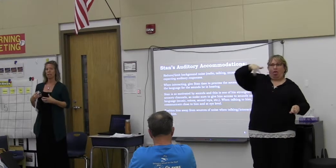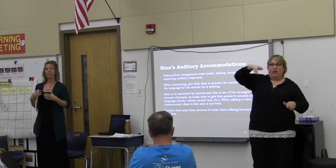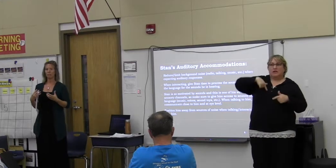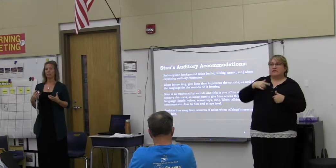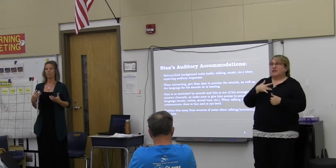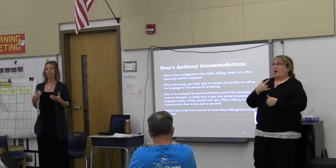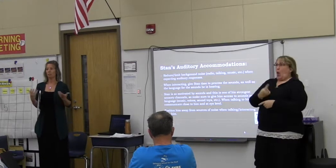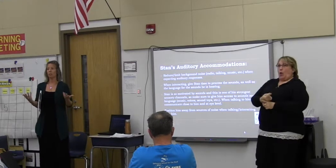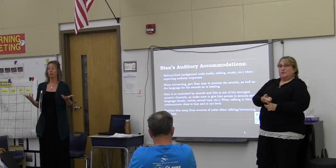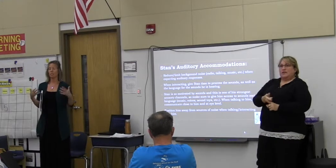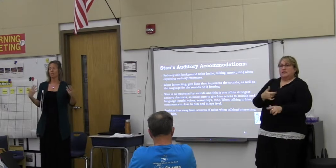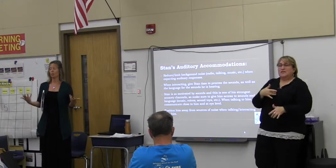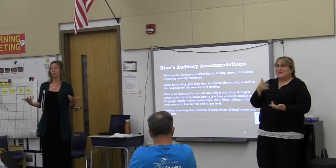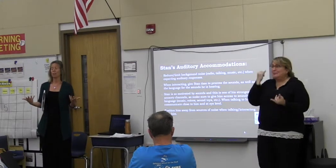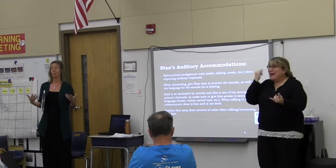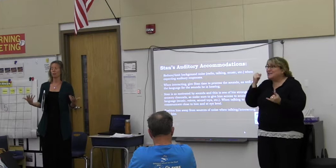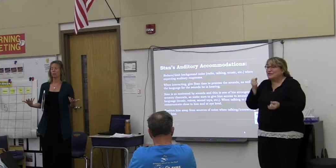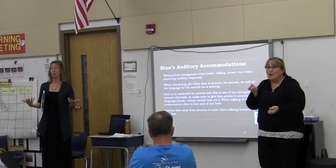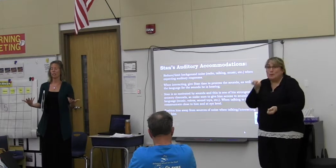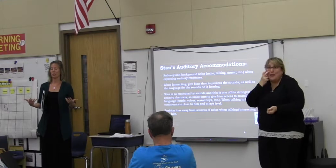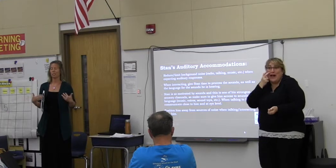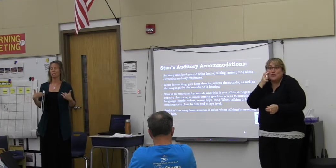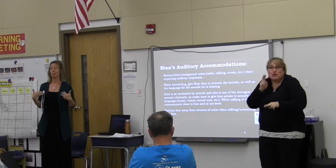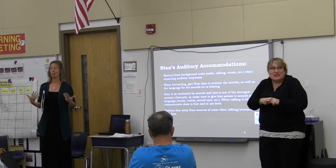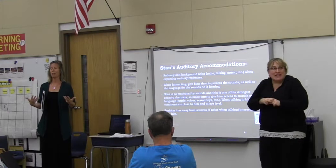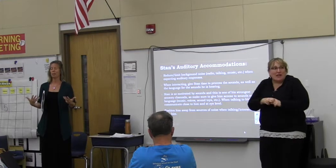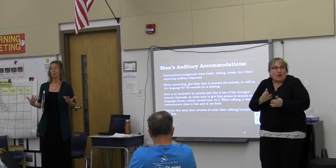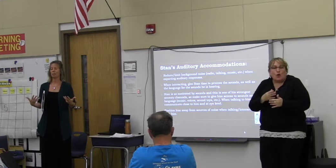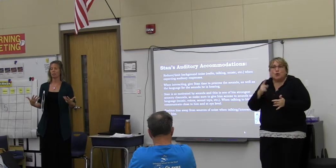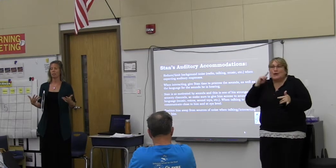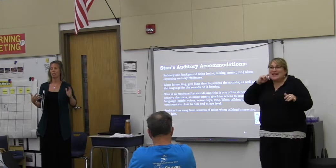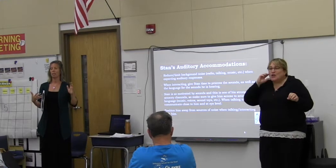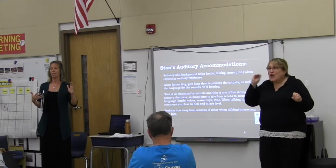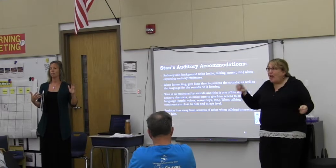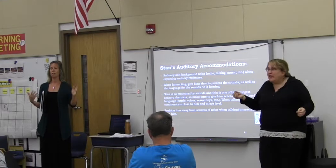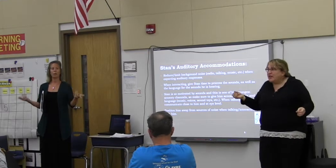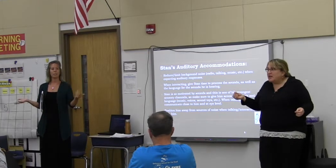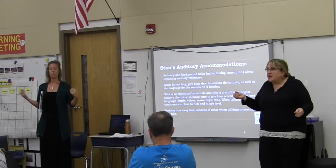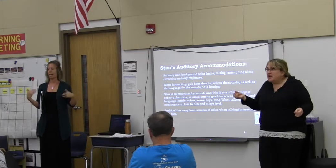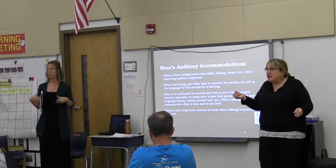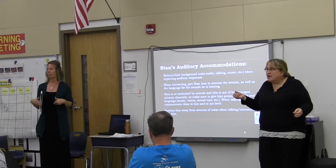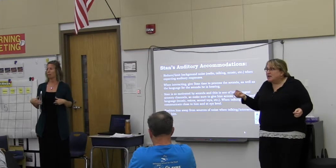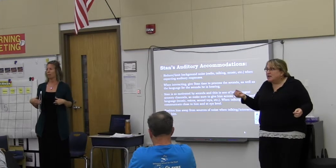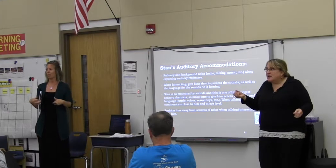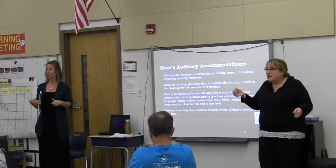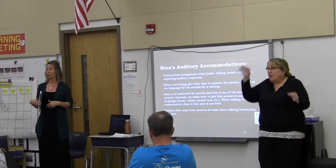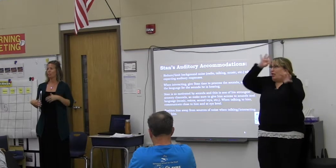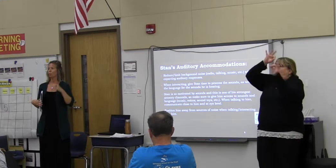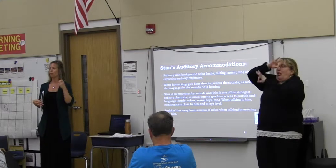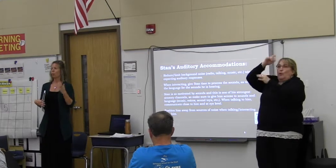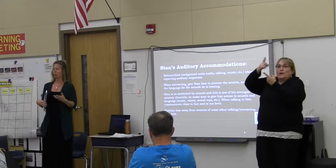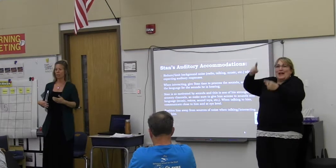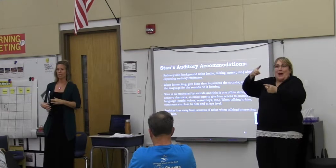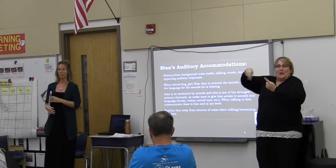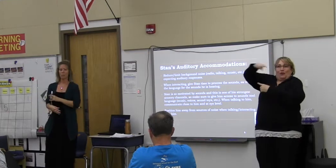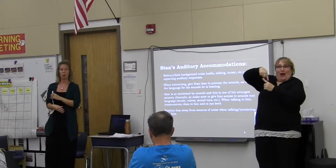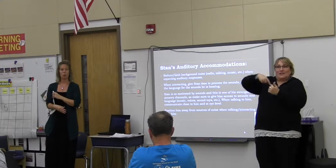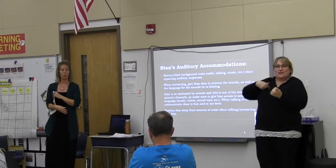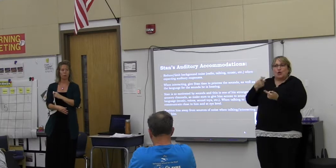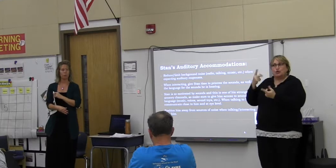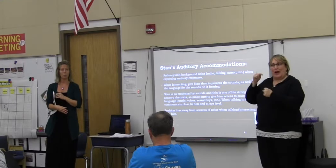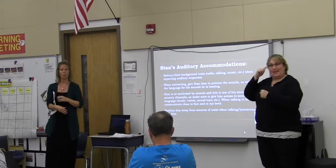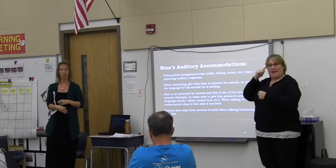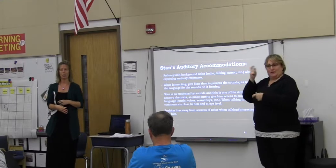alone. It's basically, if you can imagine, if you're blind and you're sitting here and you hear nothing, you have no idea what's happening around you. So we always try to give him